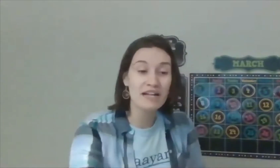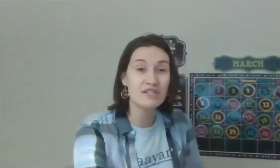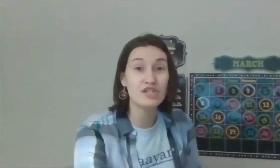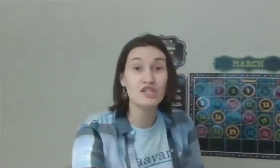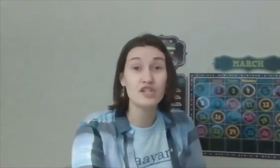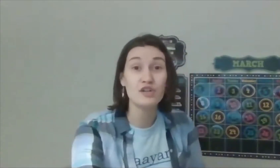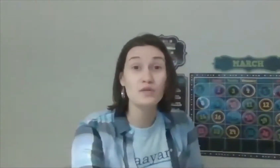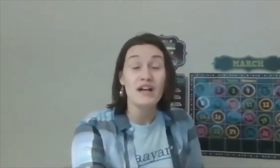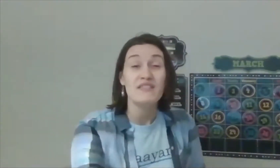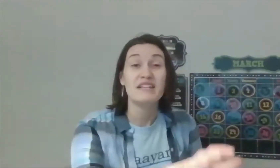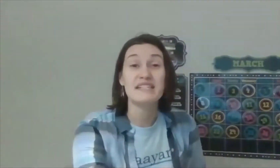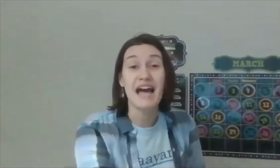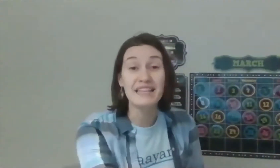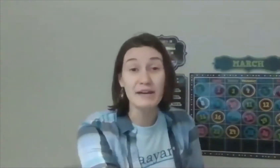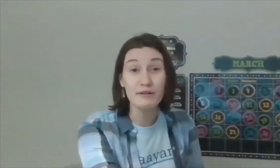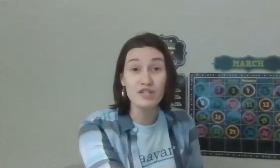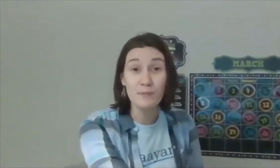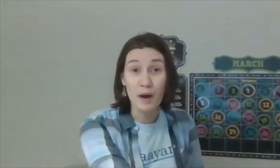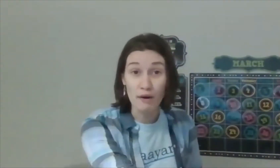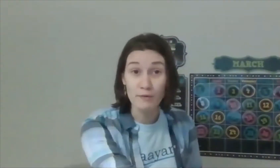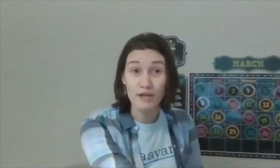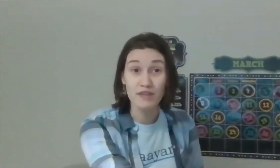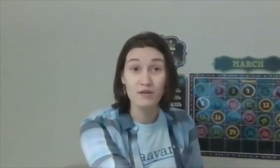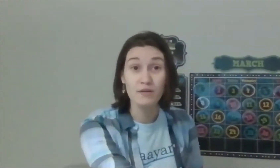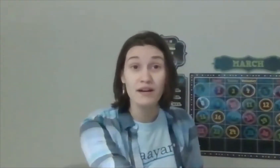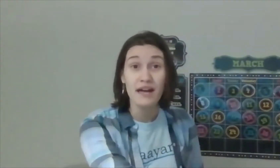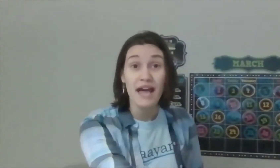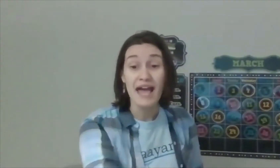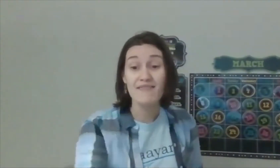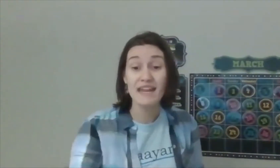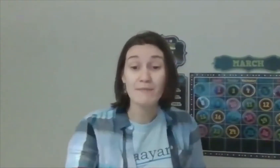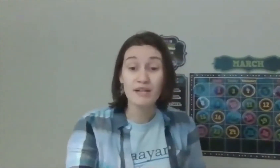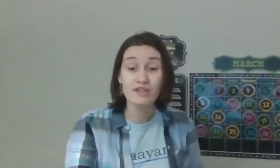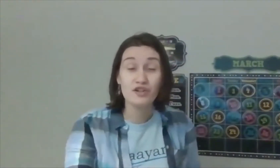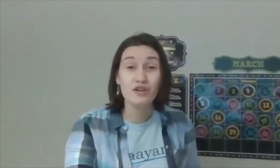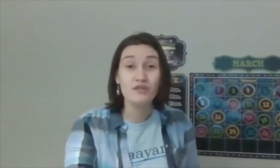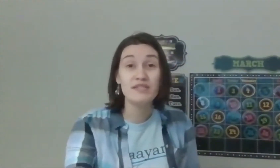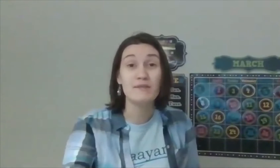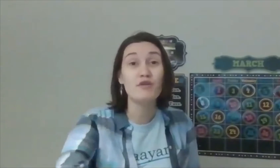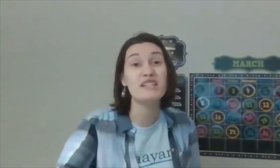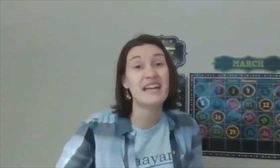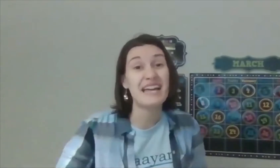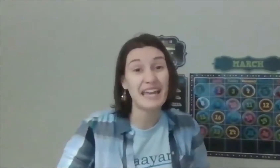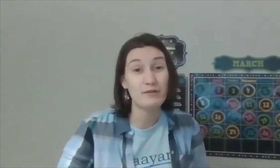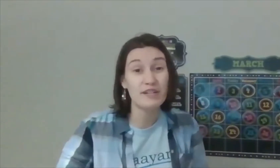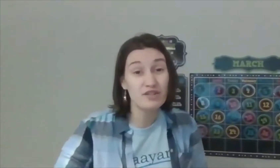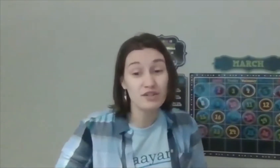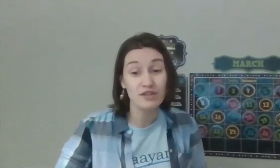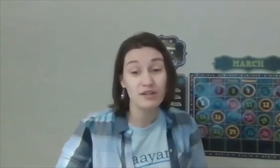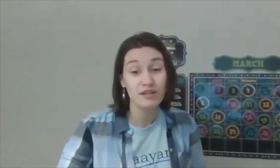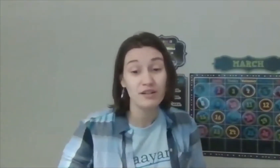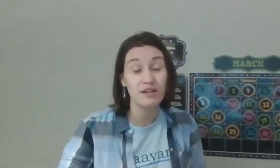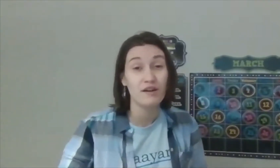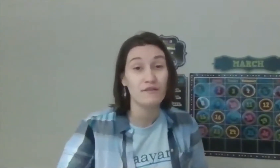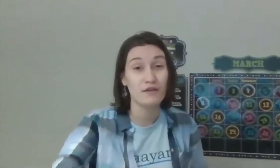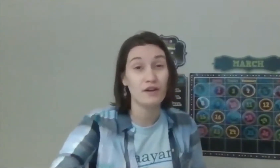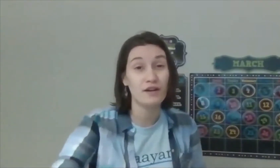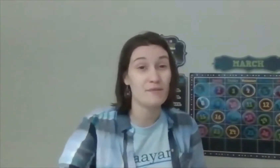to do the sign language poetry, and then I'm gonna show you some more sign language for something